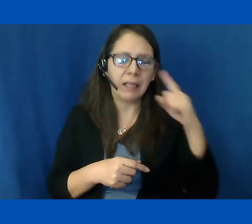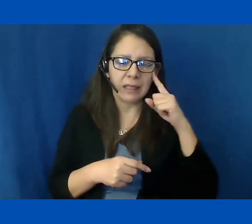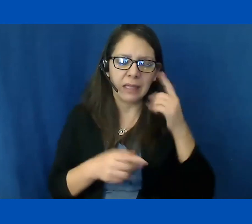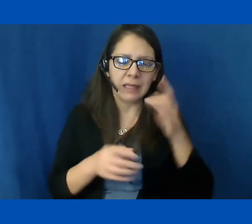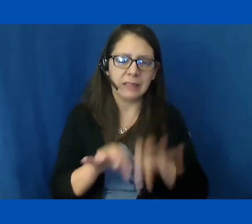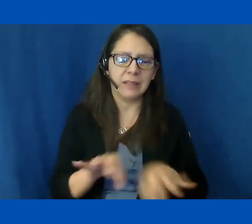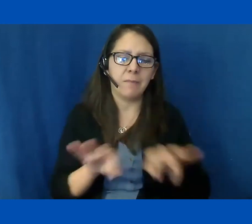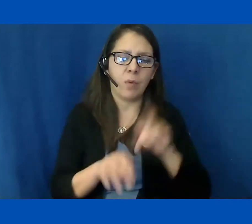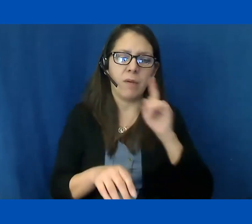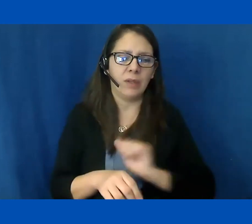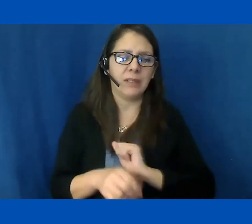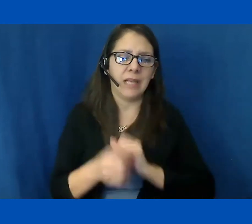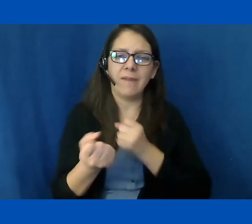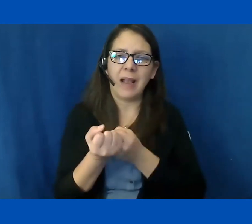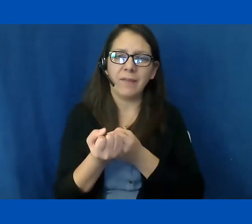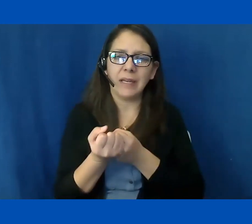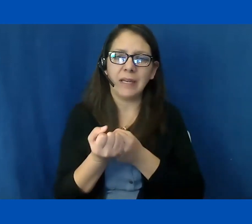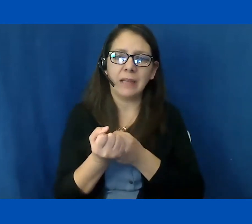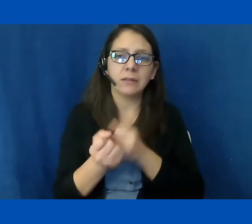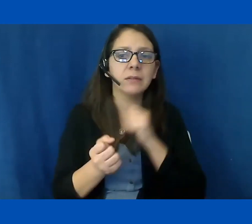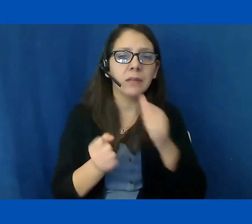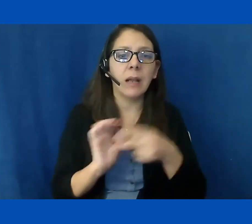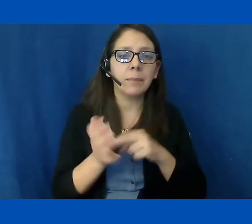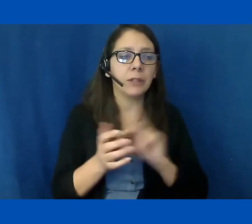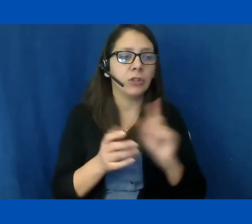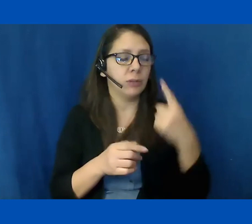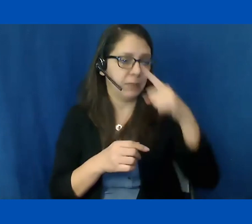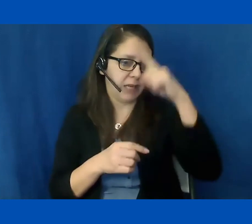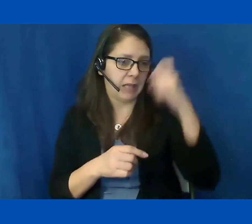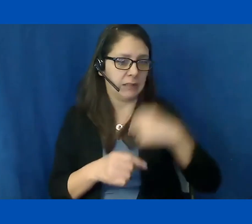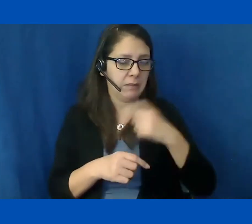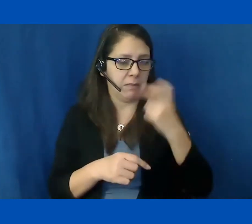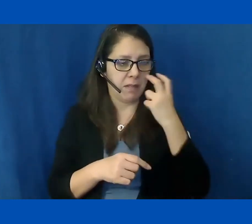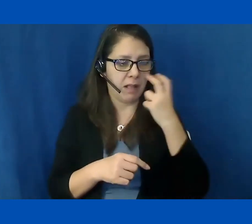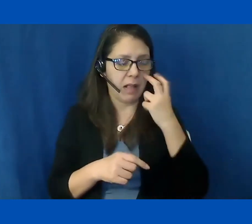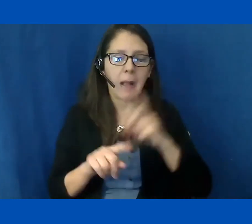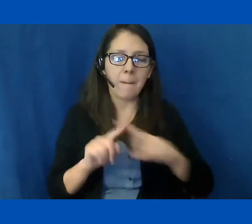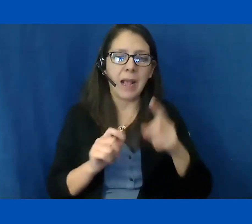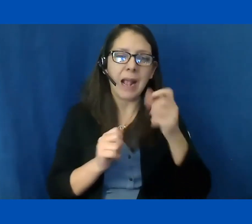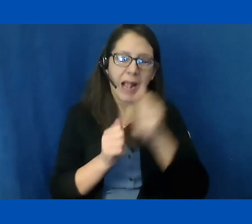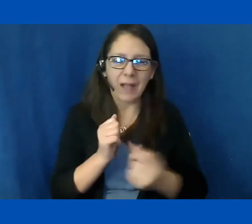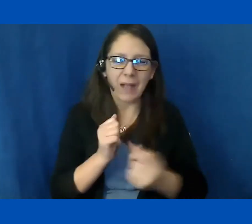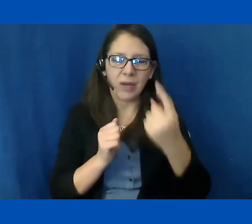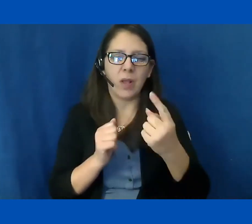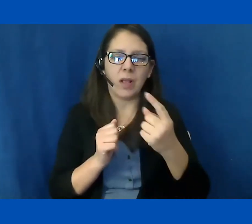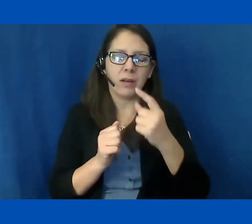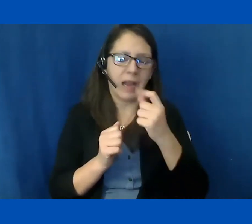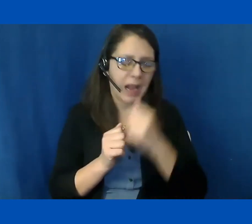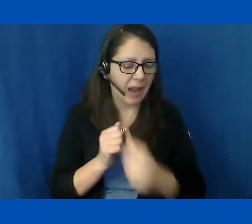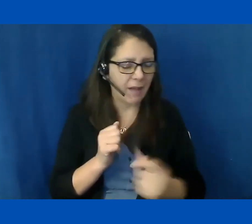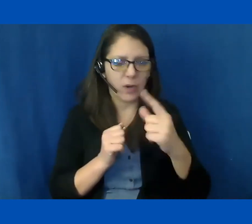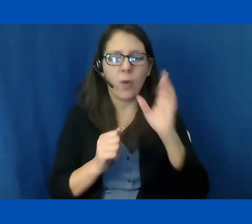for yourself, not even as a blind person, just in general, I think it's always because all of us are always going to struggle